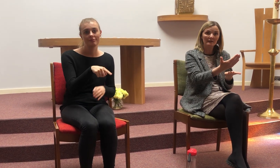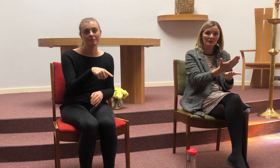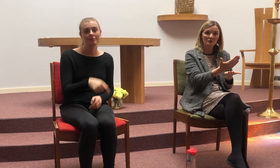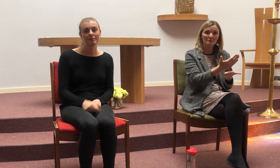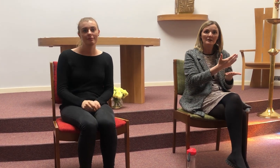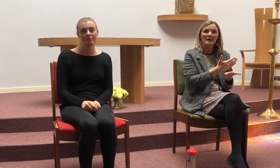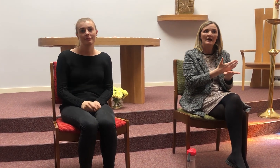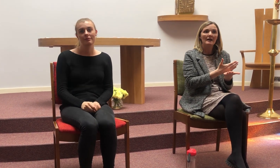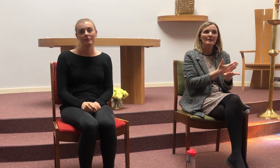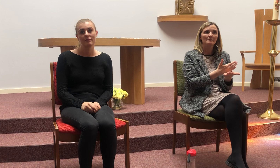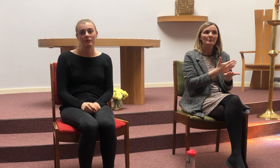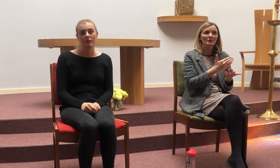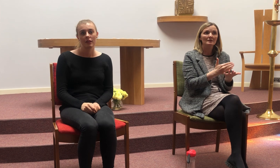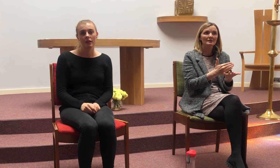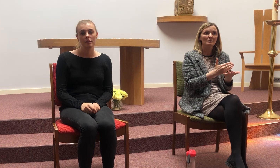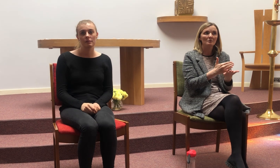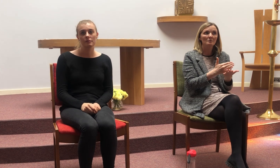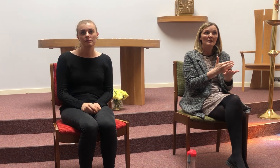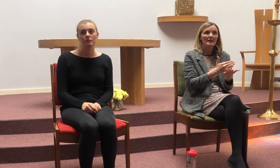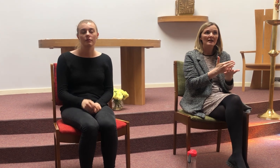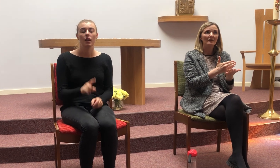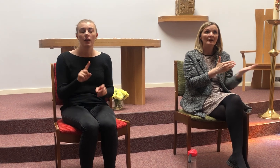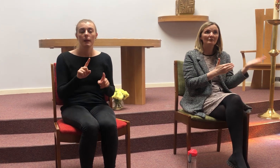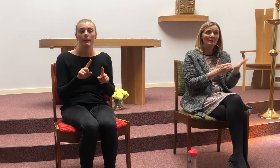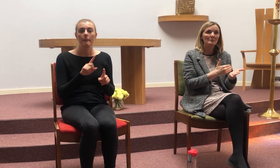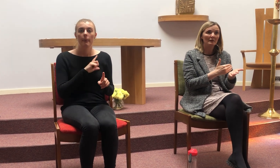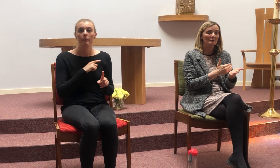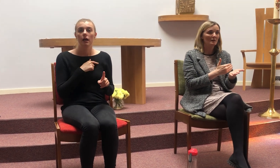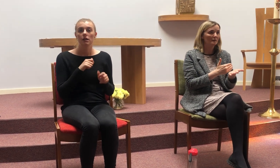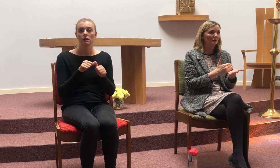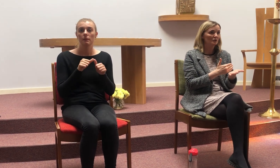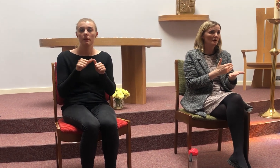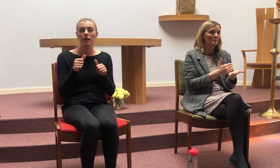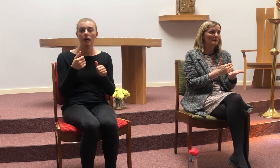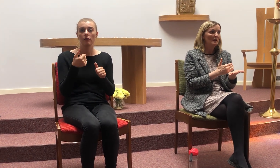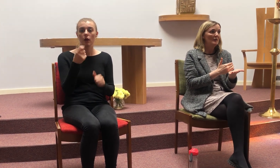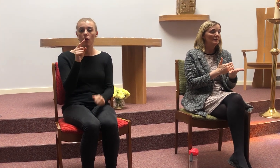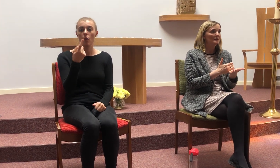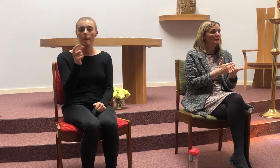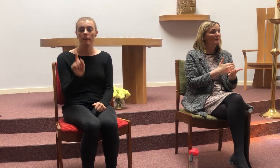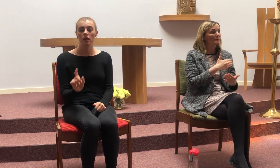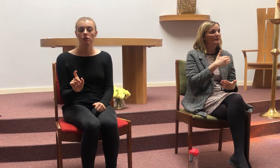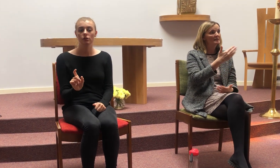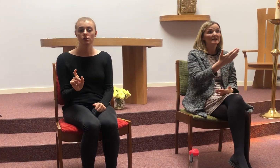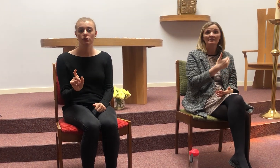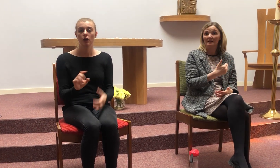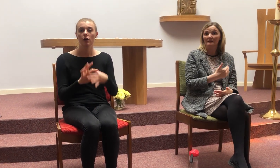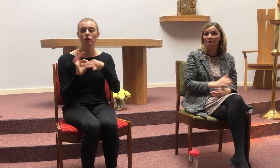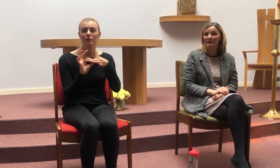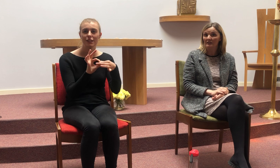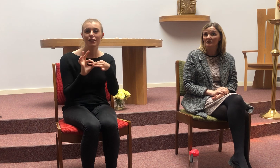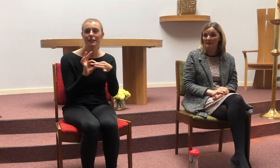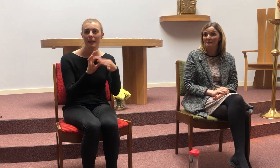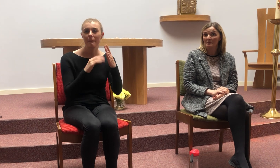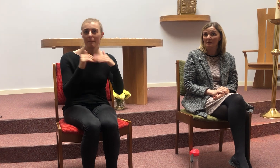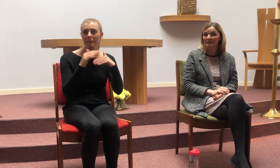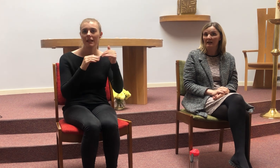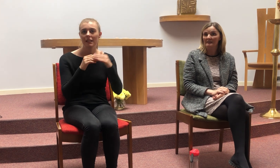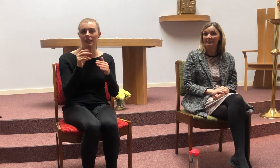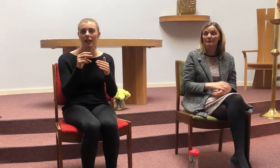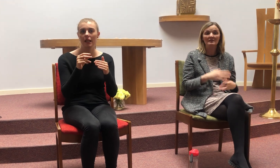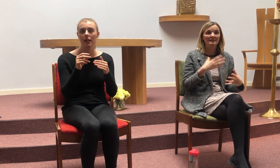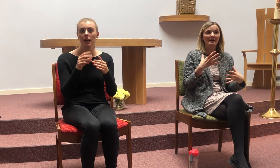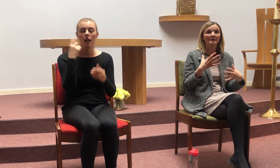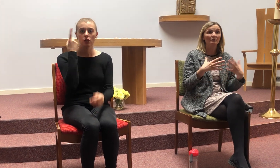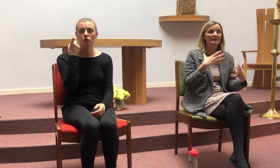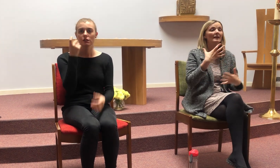who they can relate to, but also if hearing people are applying for a job, you know, that we see how they relate to deaf people,